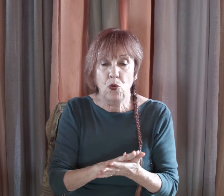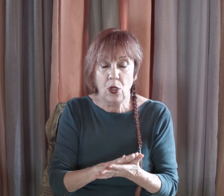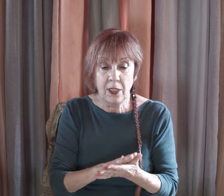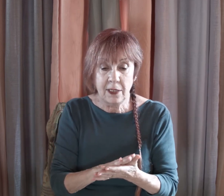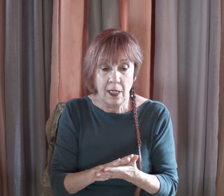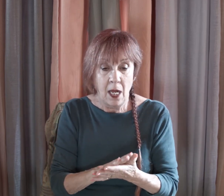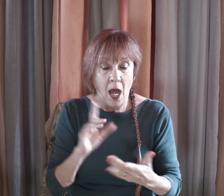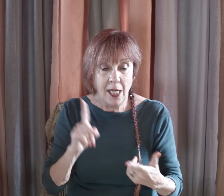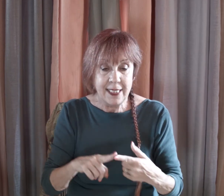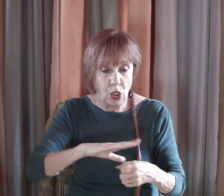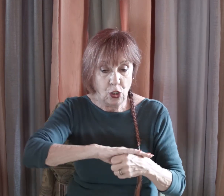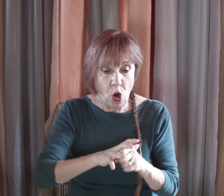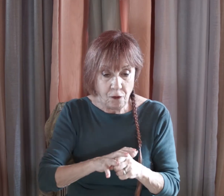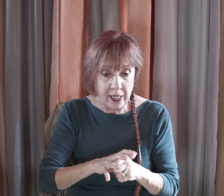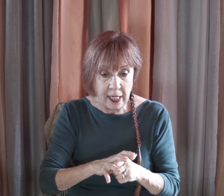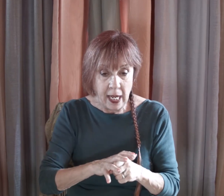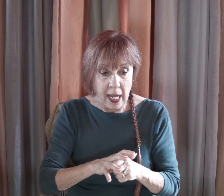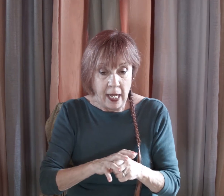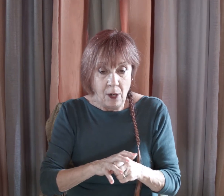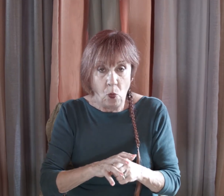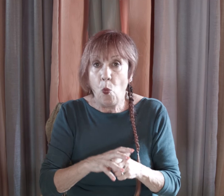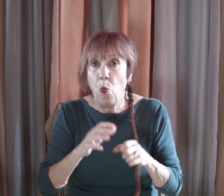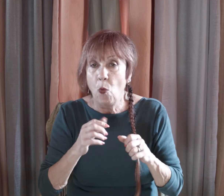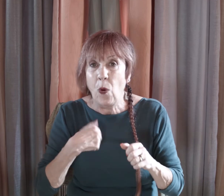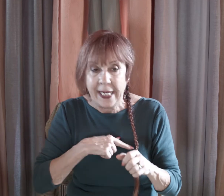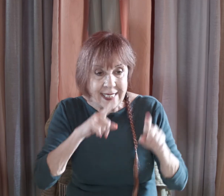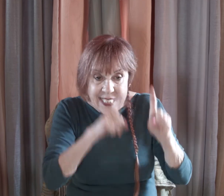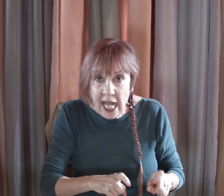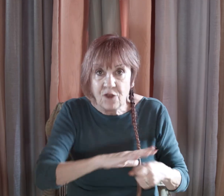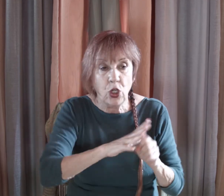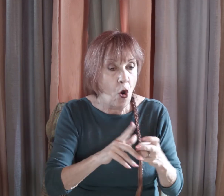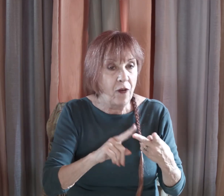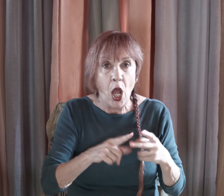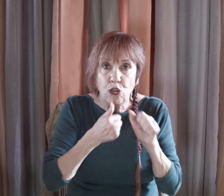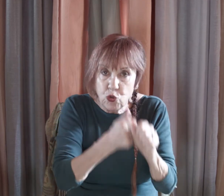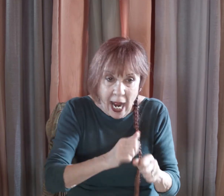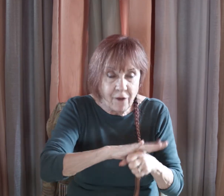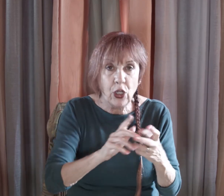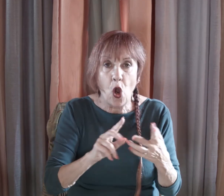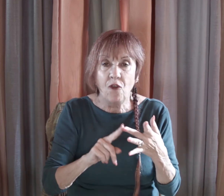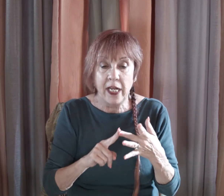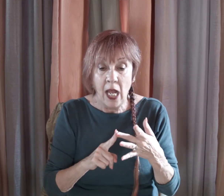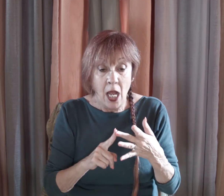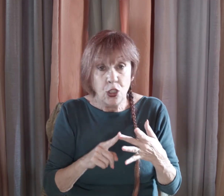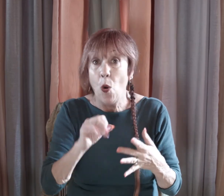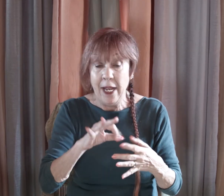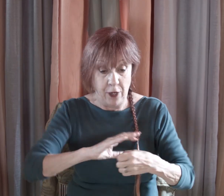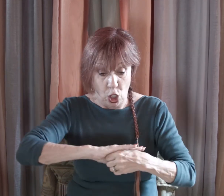in harm's way if you have no way to test and track and make sure that you know how to shut what down in time when